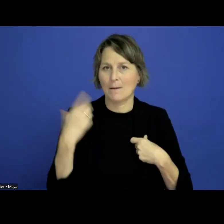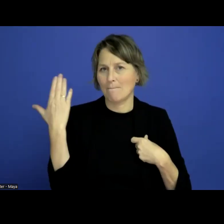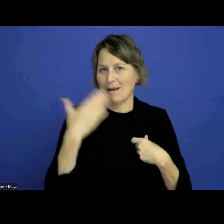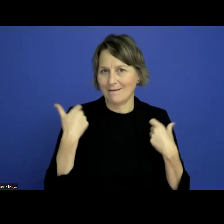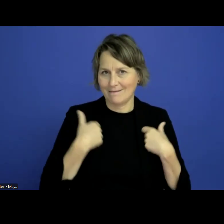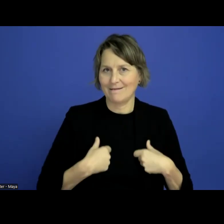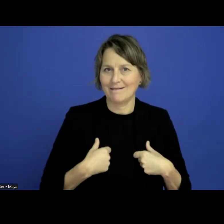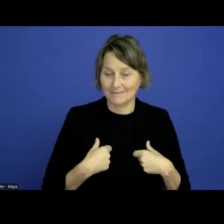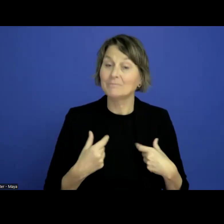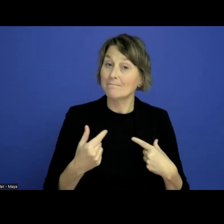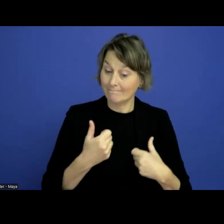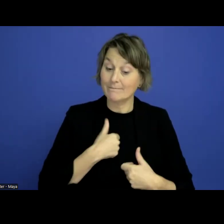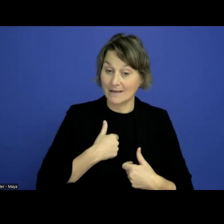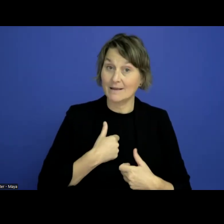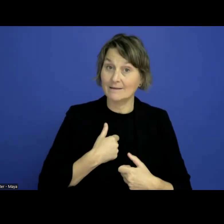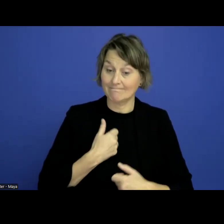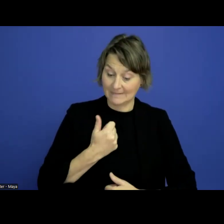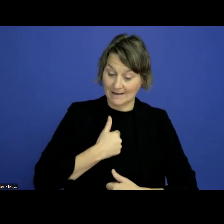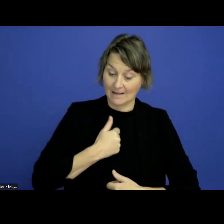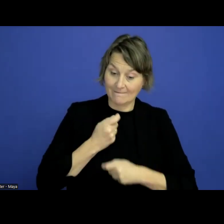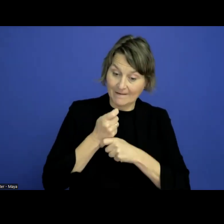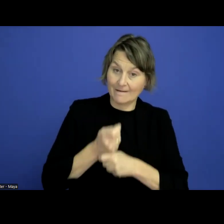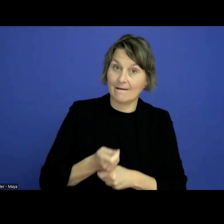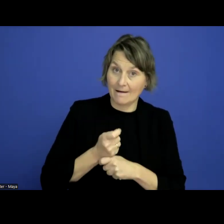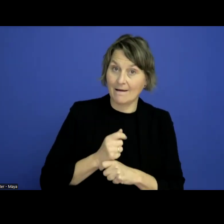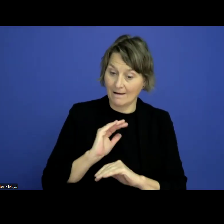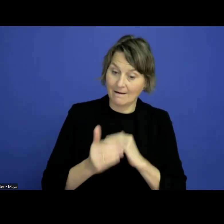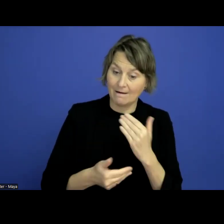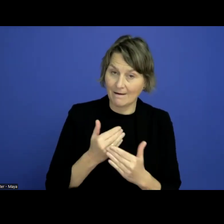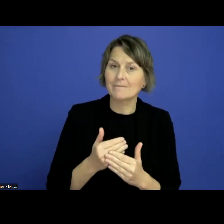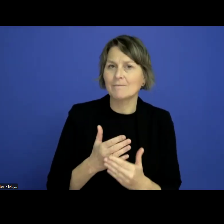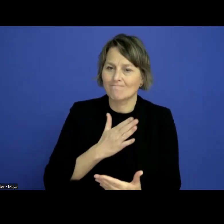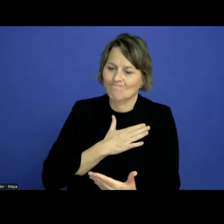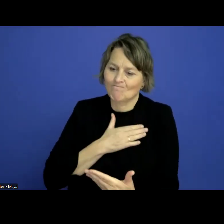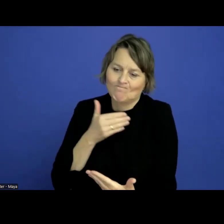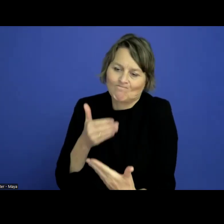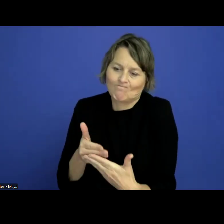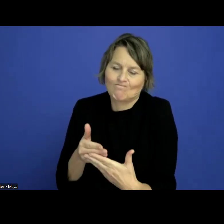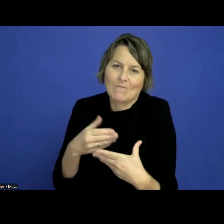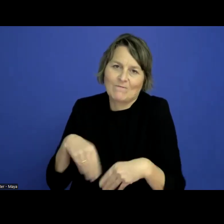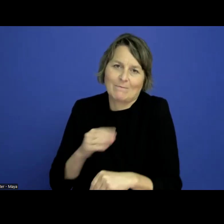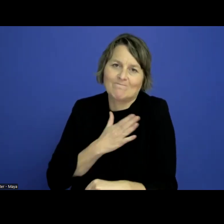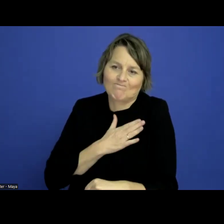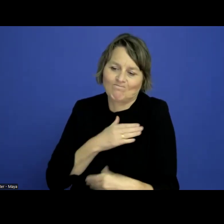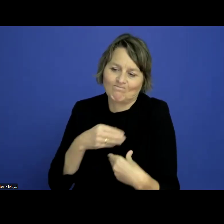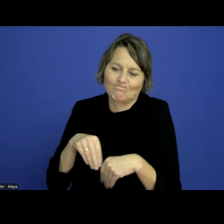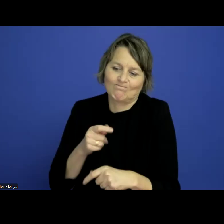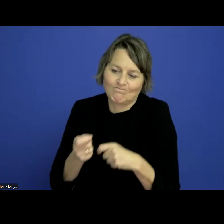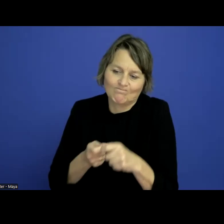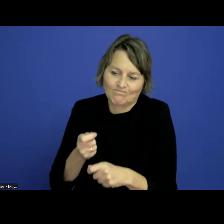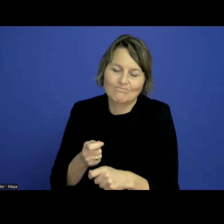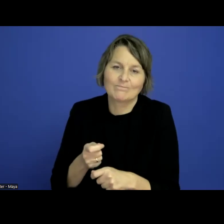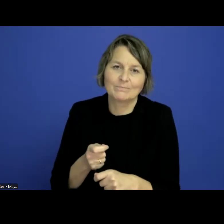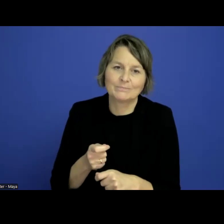a caregiver because I'm supporting beloved one, close beloved one, with especially with